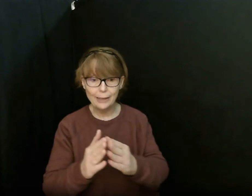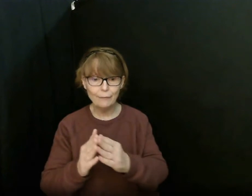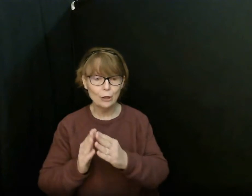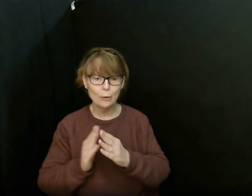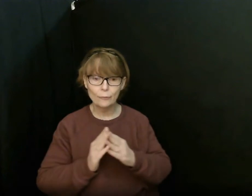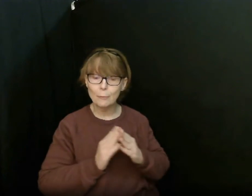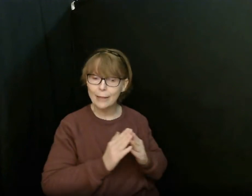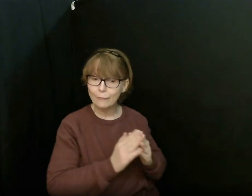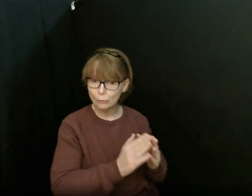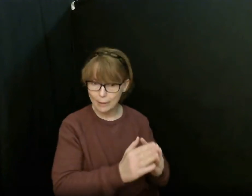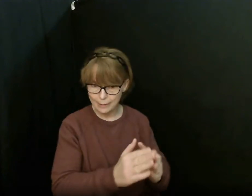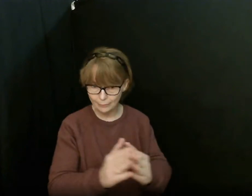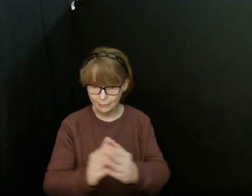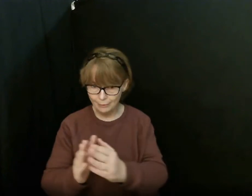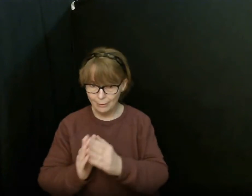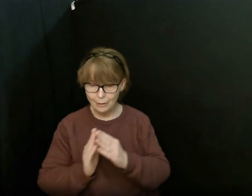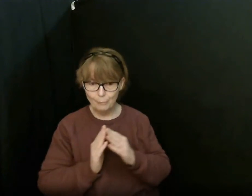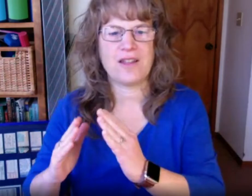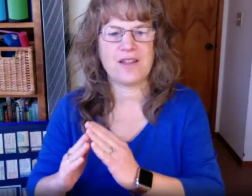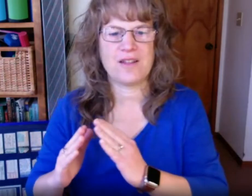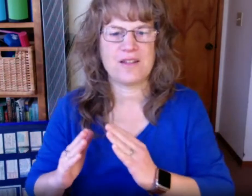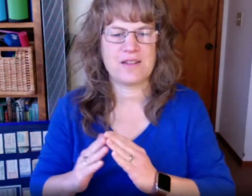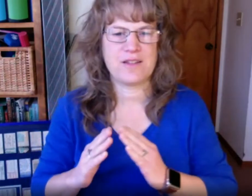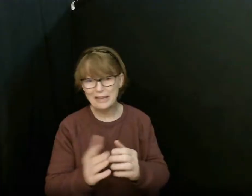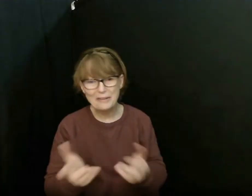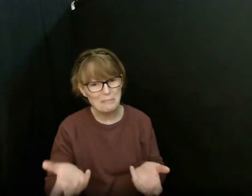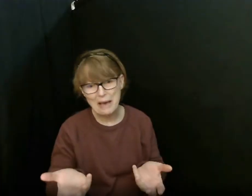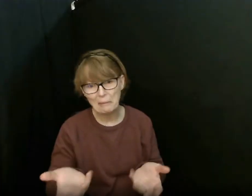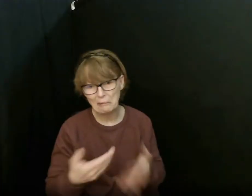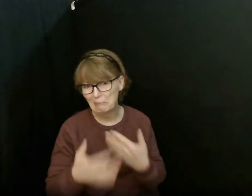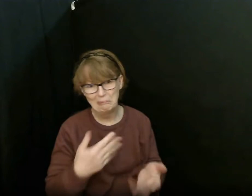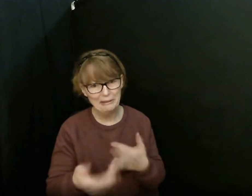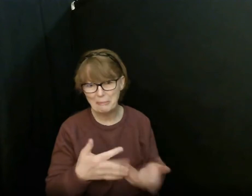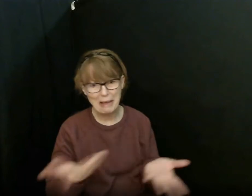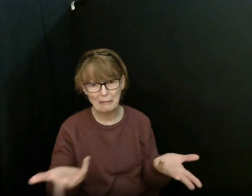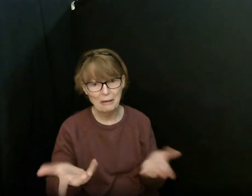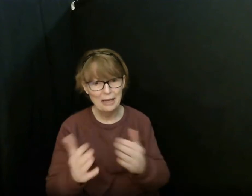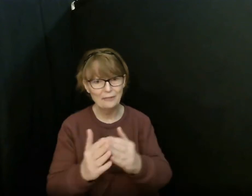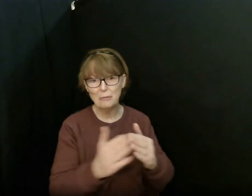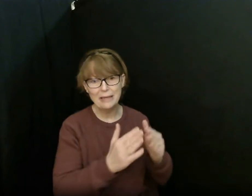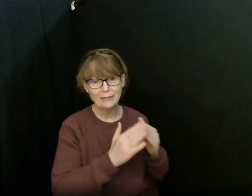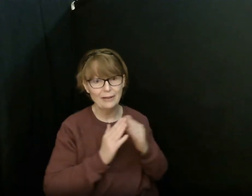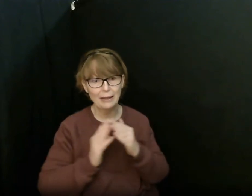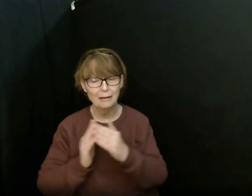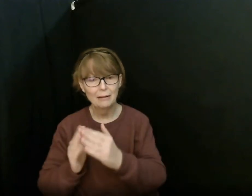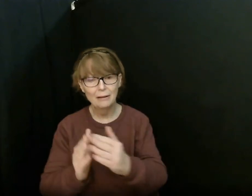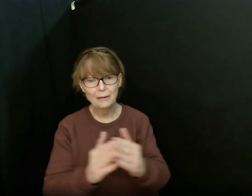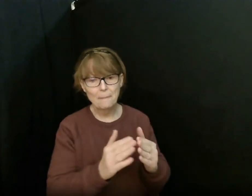he goes from left to right. Okay. Because it doesn't matter. Right. It still means city. Okay, I'm just going